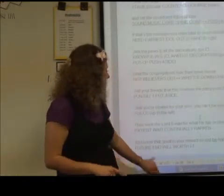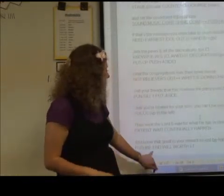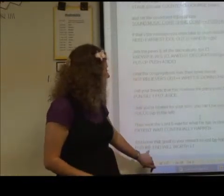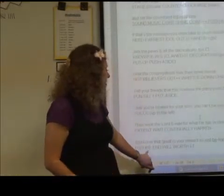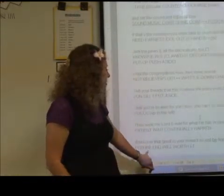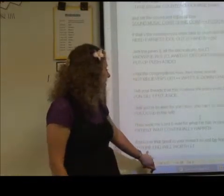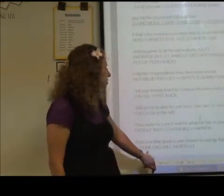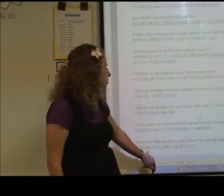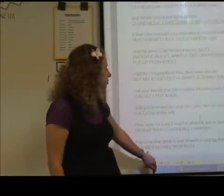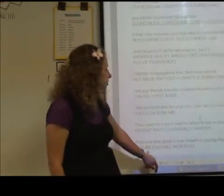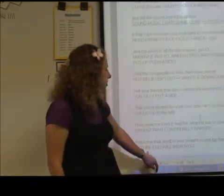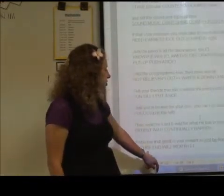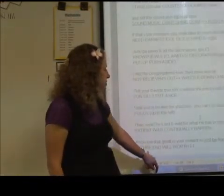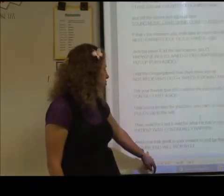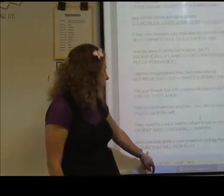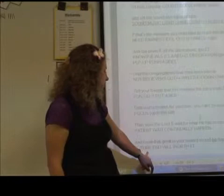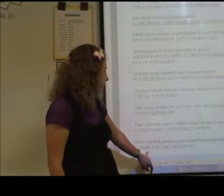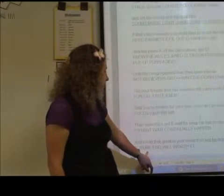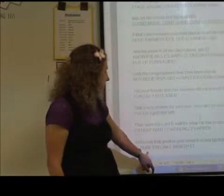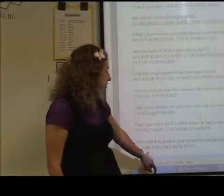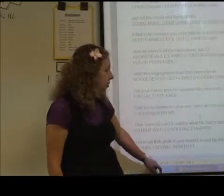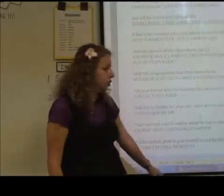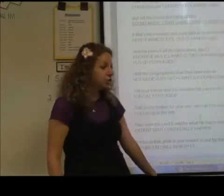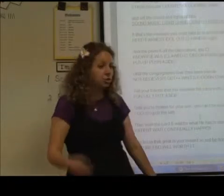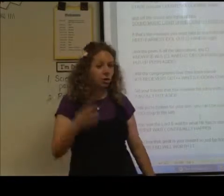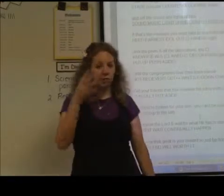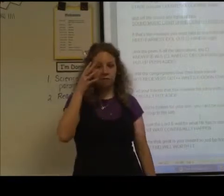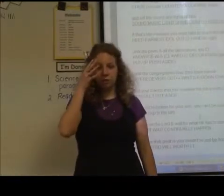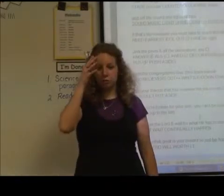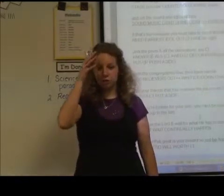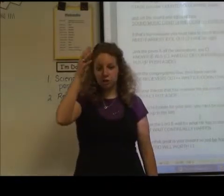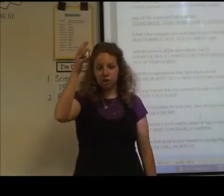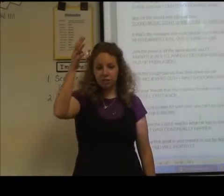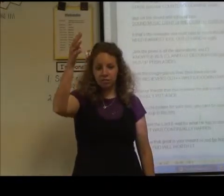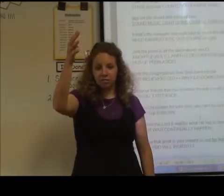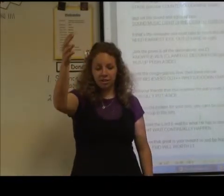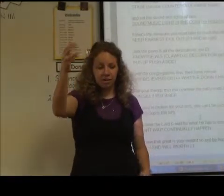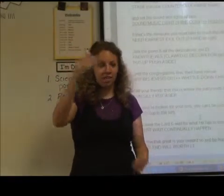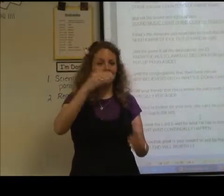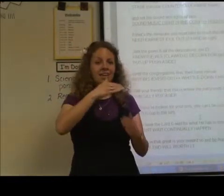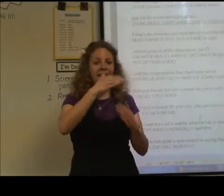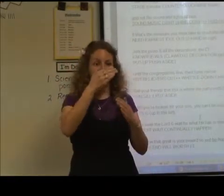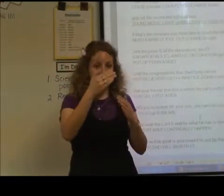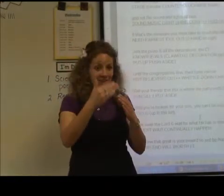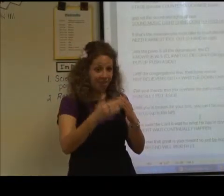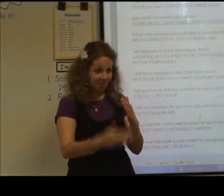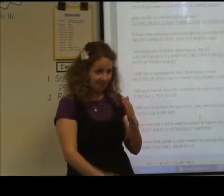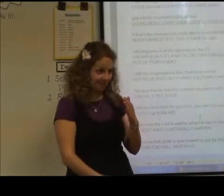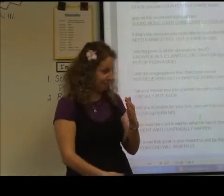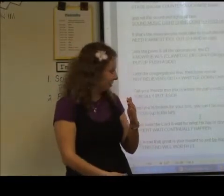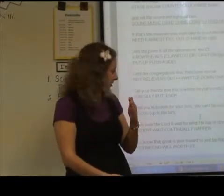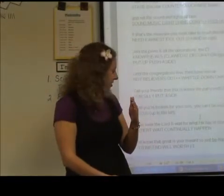And know that great is your reward, so just be hopeful. So future, the end, like we learned